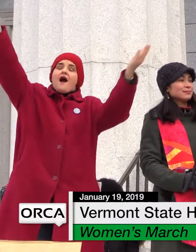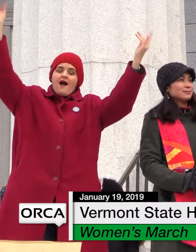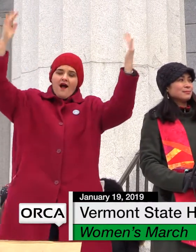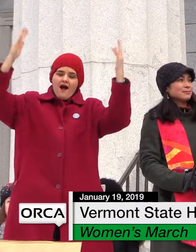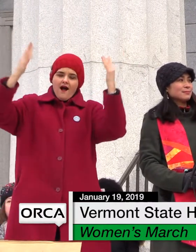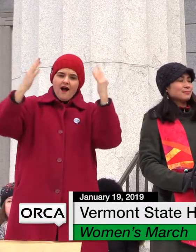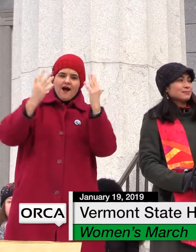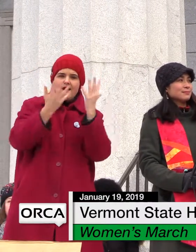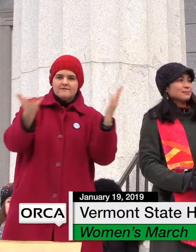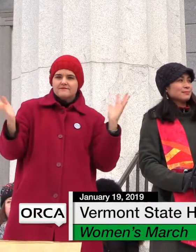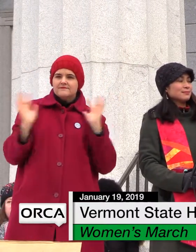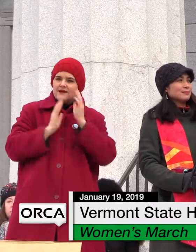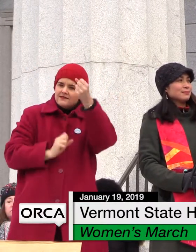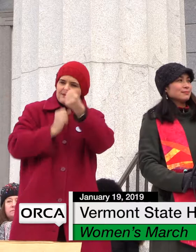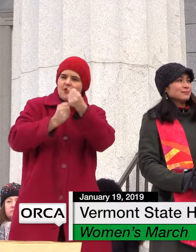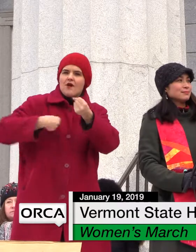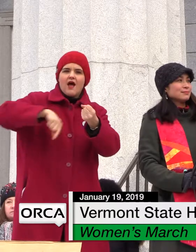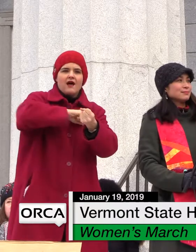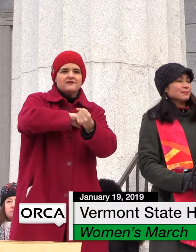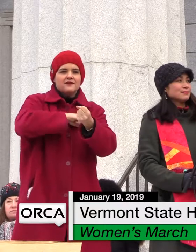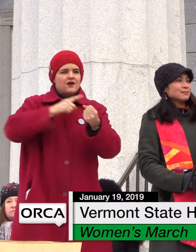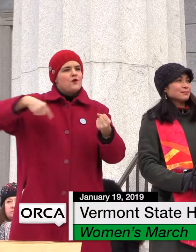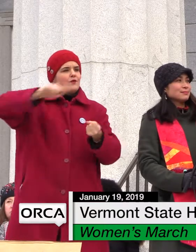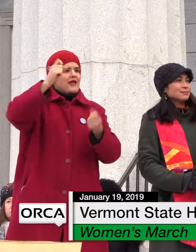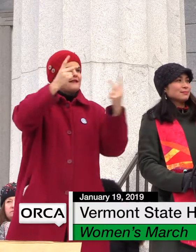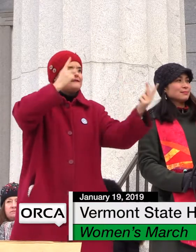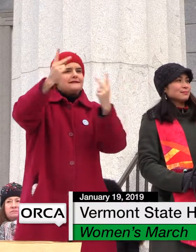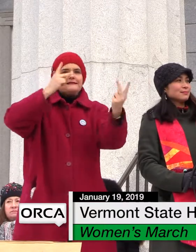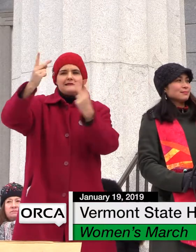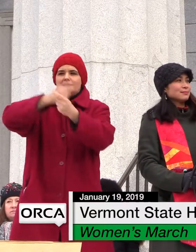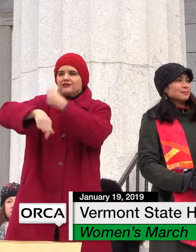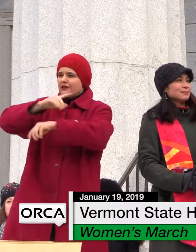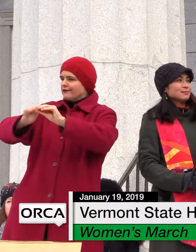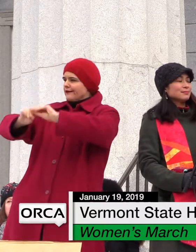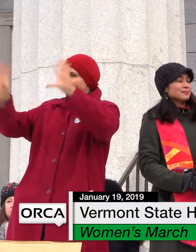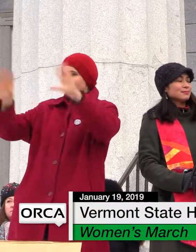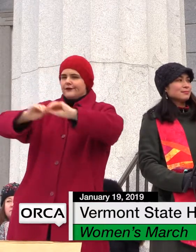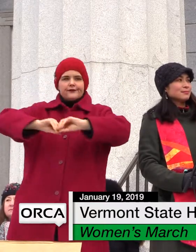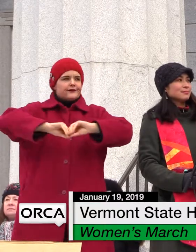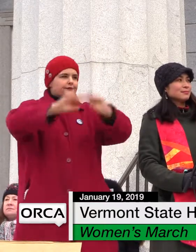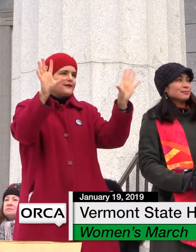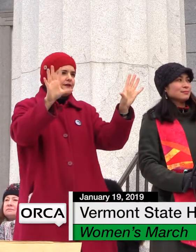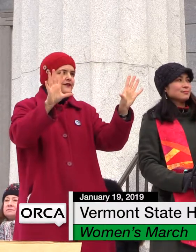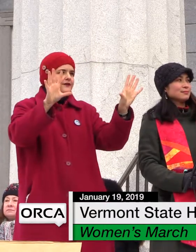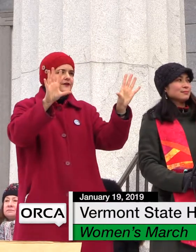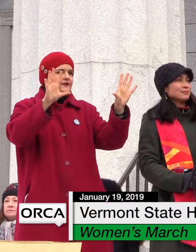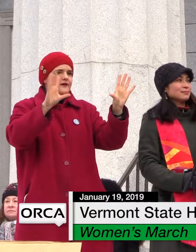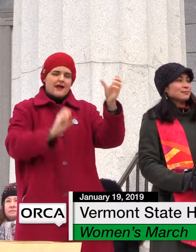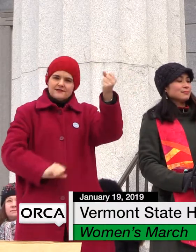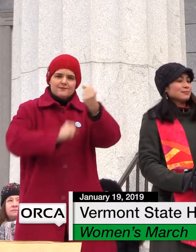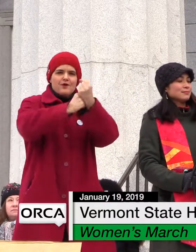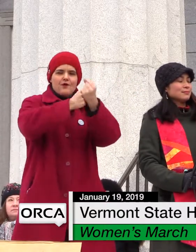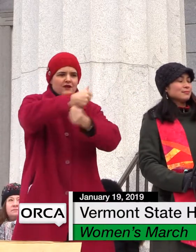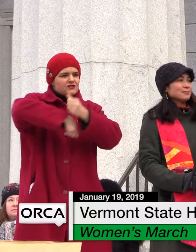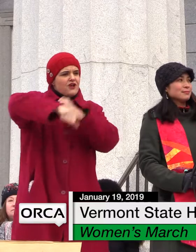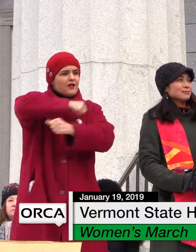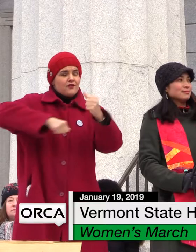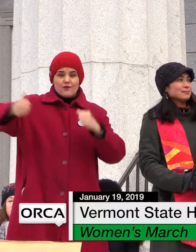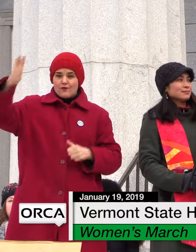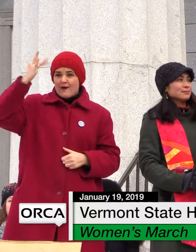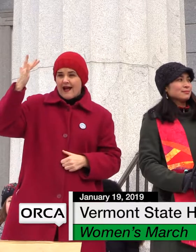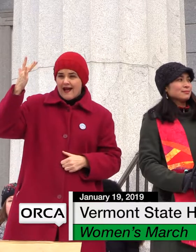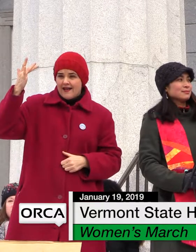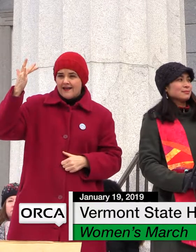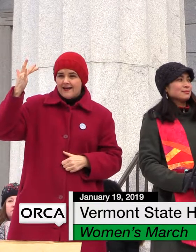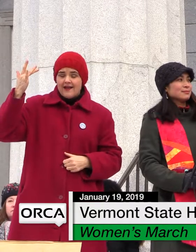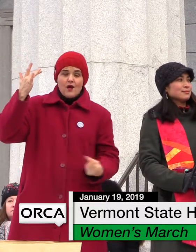to fully see one another and stand together in the knowledge that when any